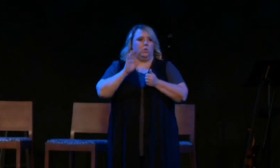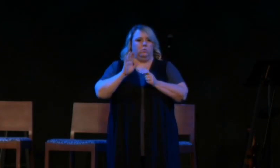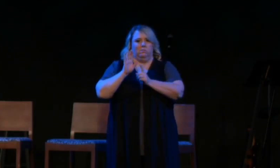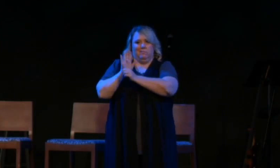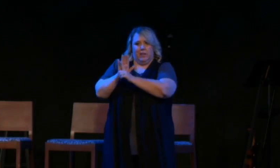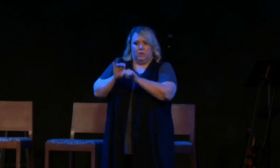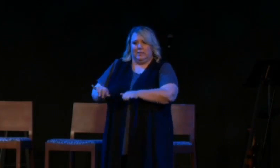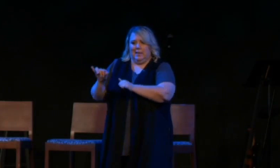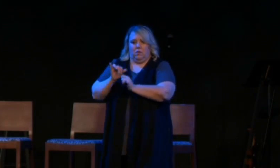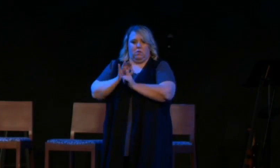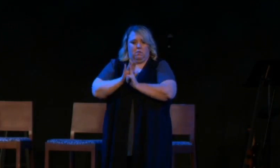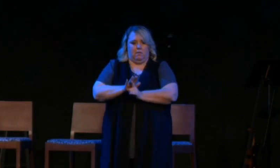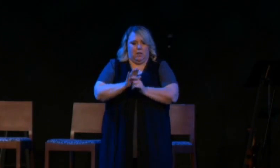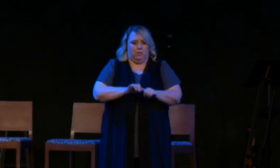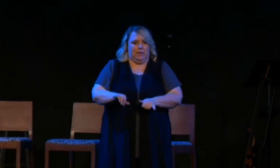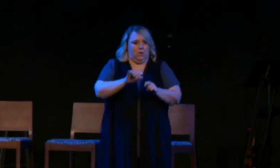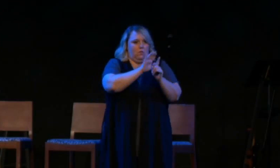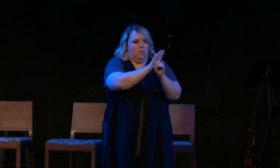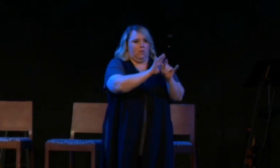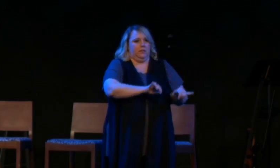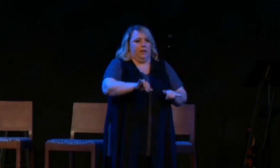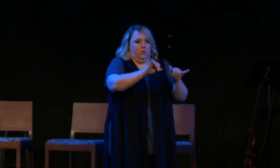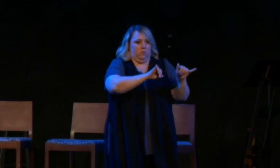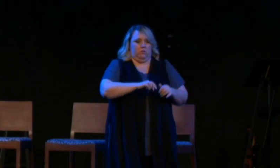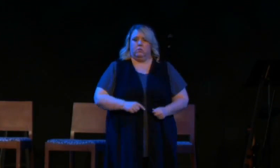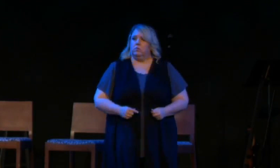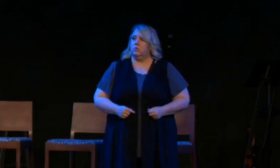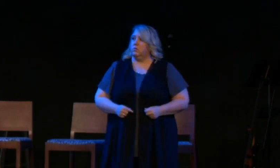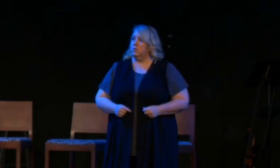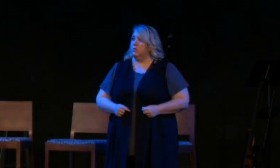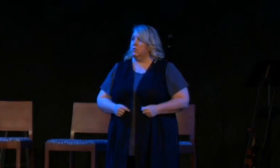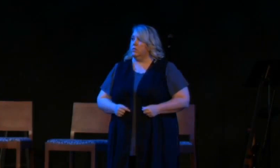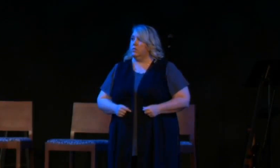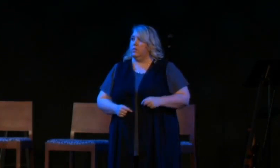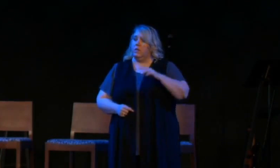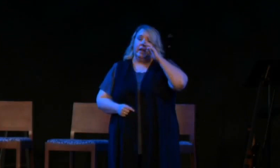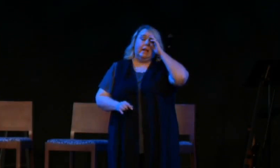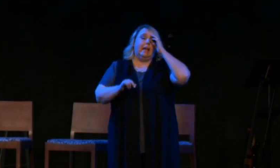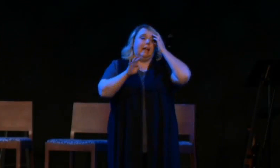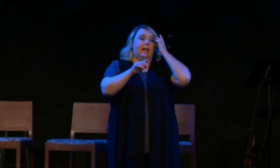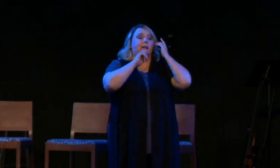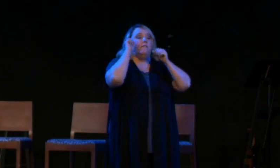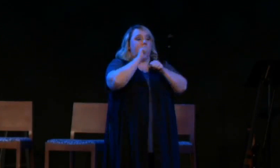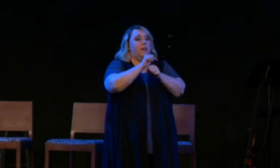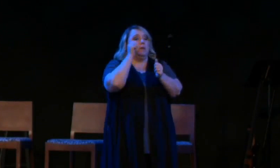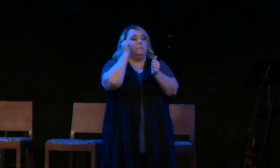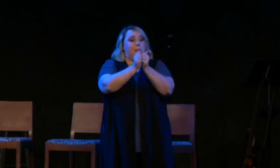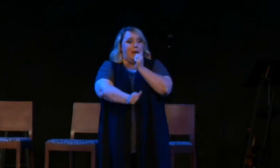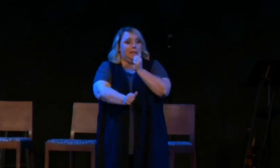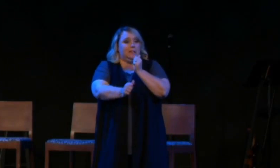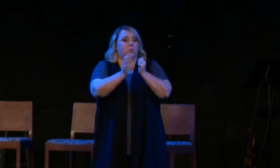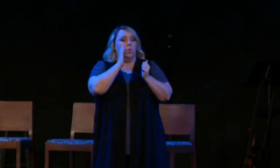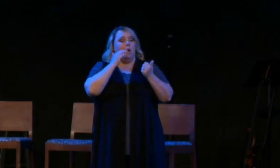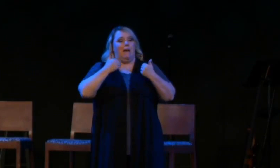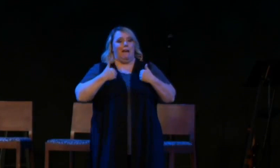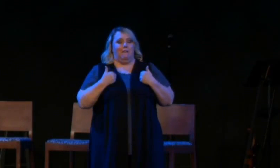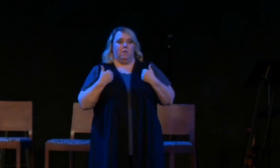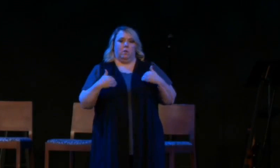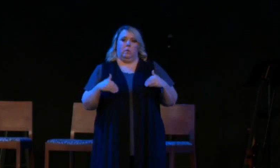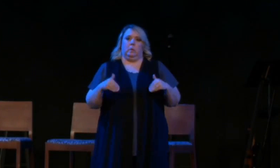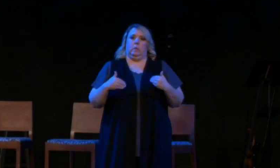standards. What this means is there's going to be a significant, if this were to pass, a very significant sorting process in the